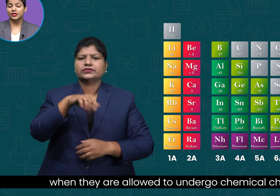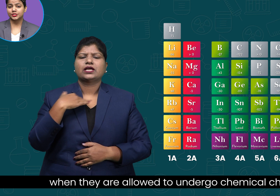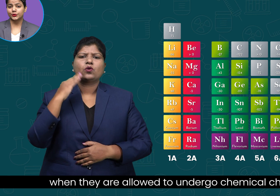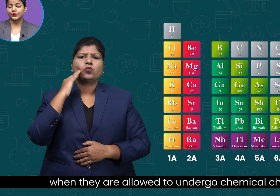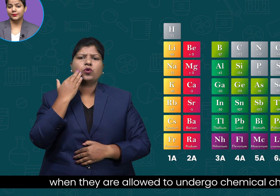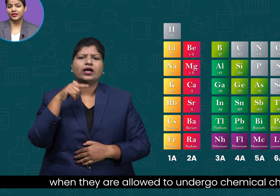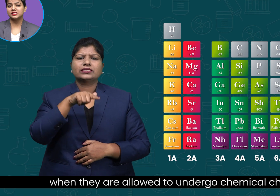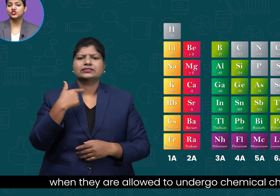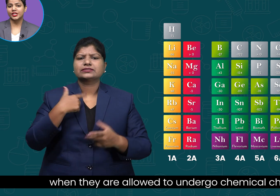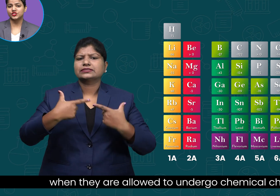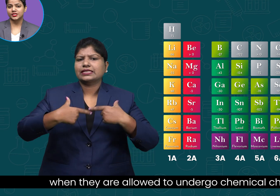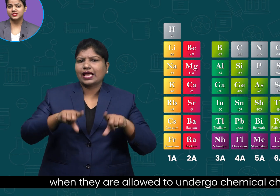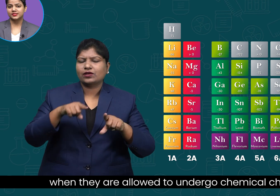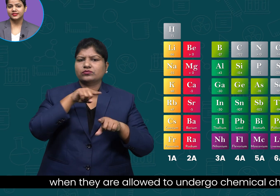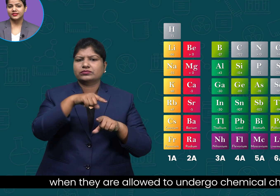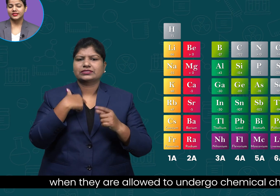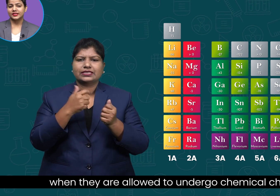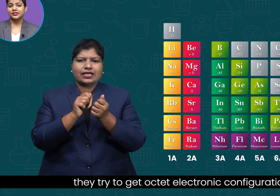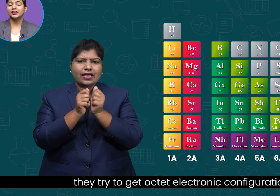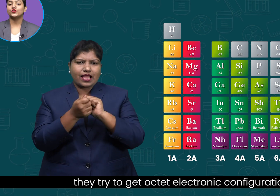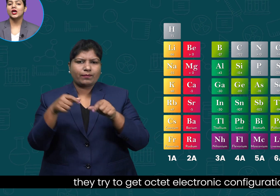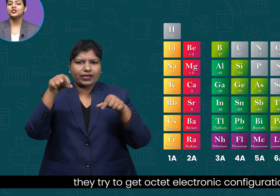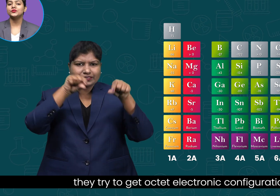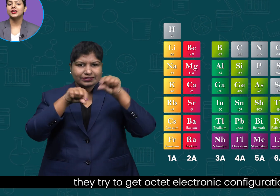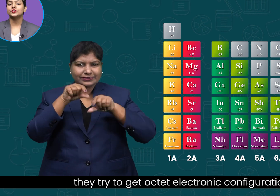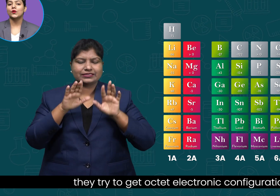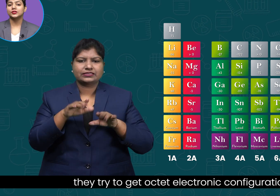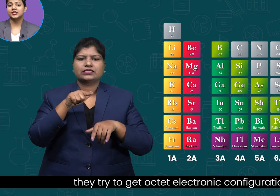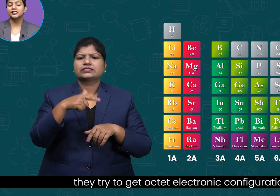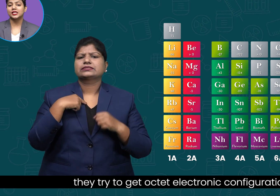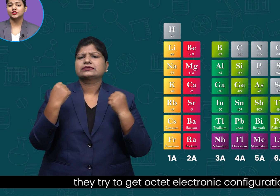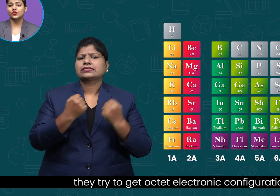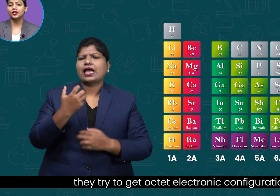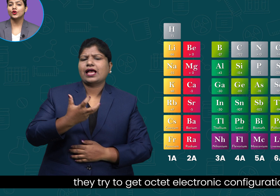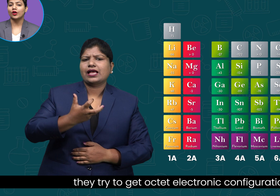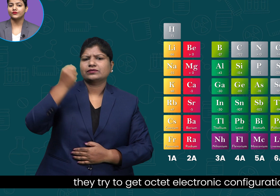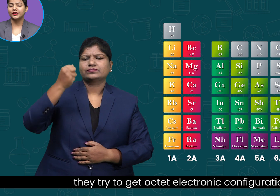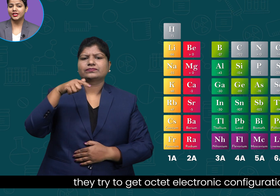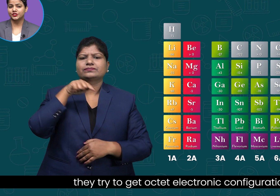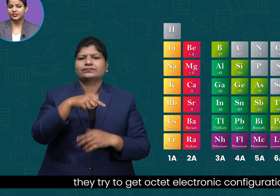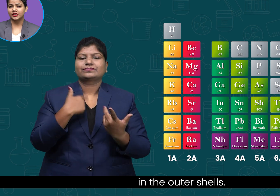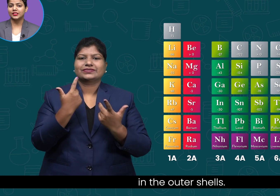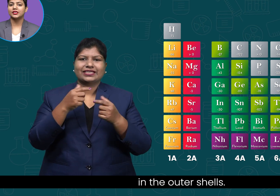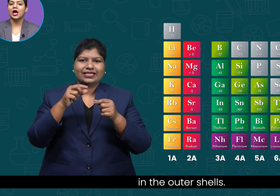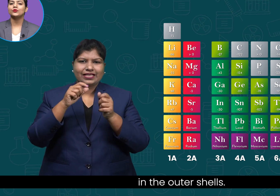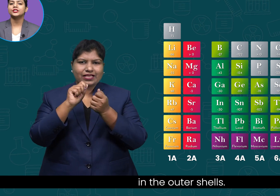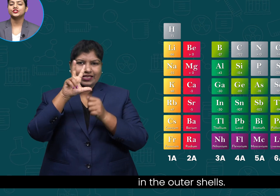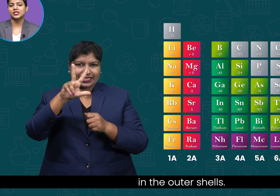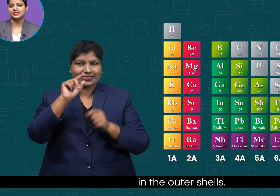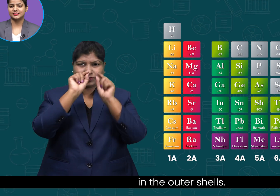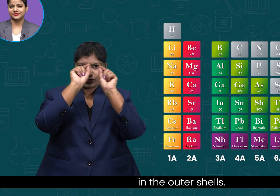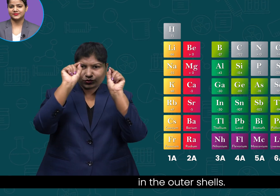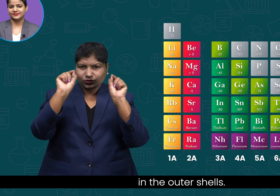to undergo chemical changes, they try to get octet electronic configuration in the